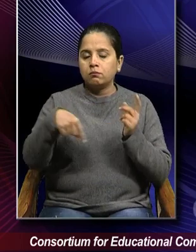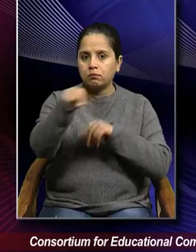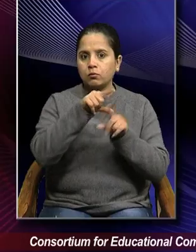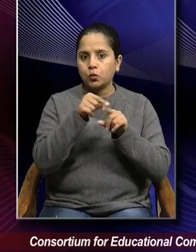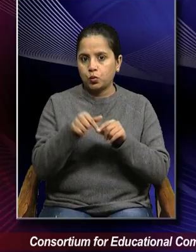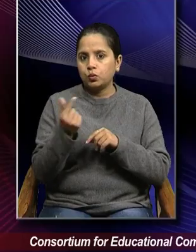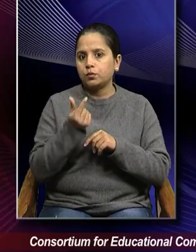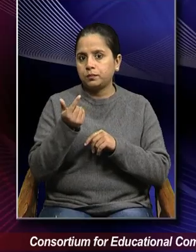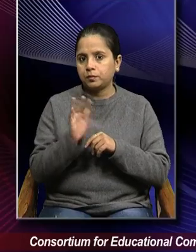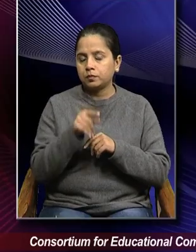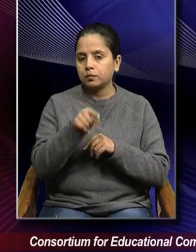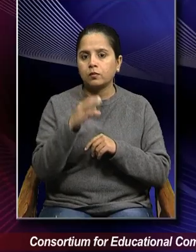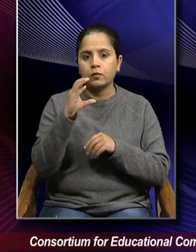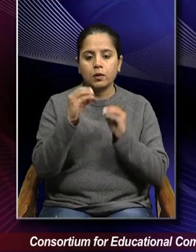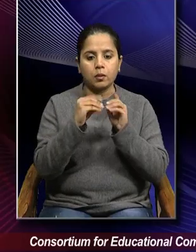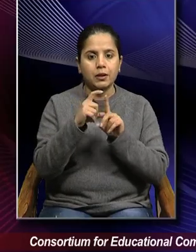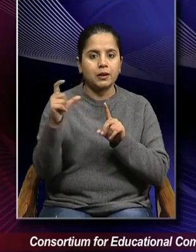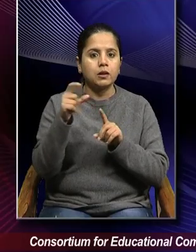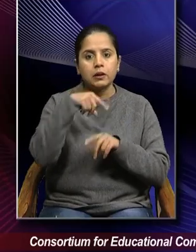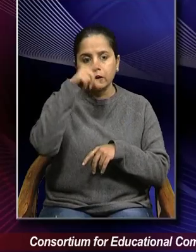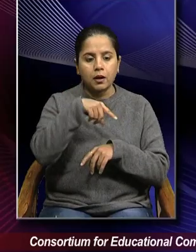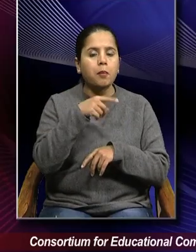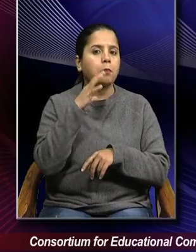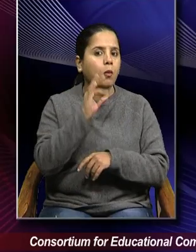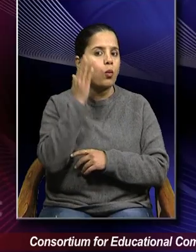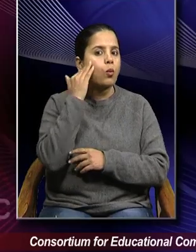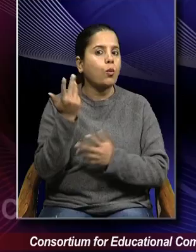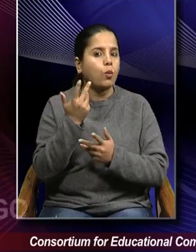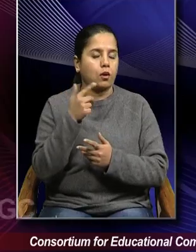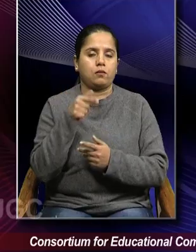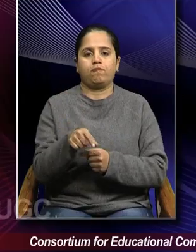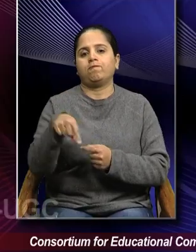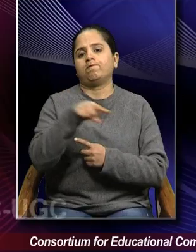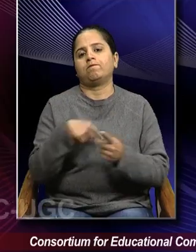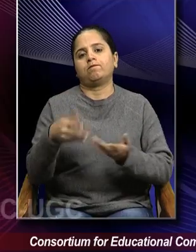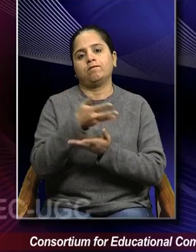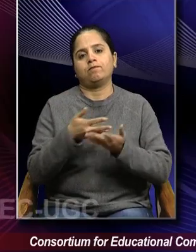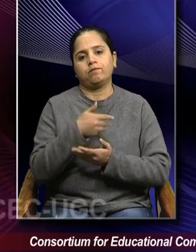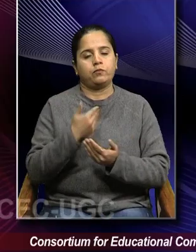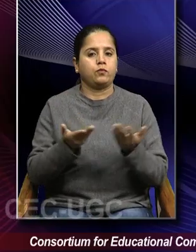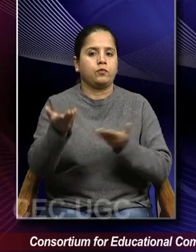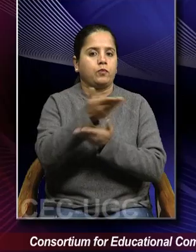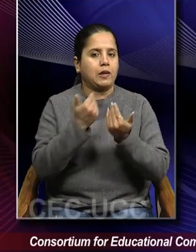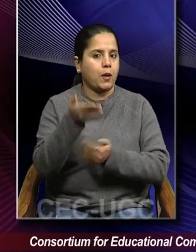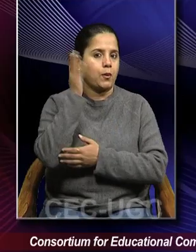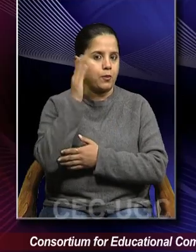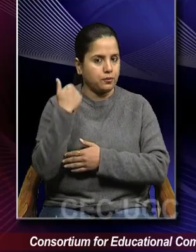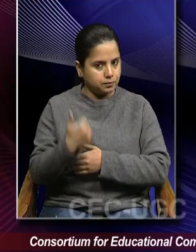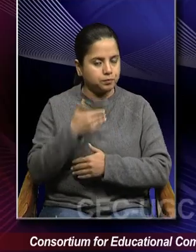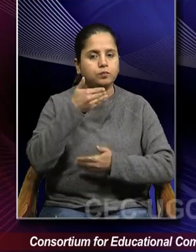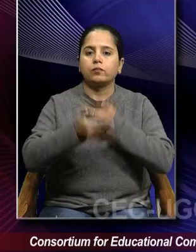now, why CBDC matters for India. That is also something which we will be discussing with you in this very series of our